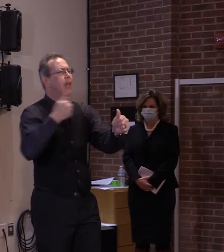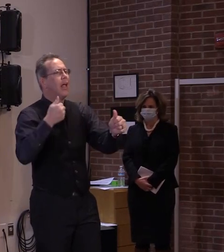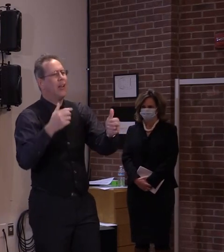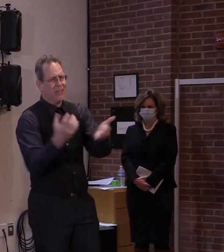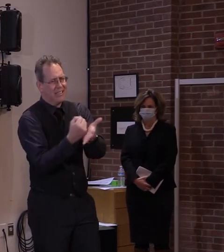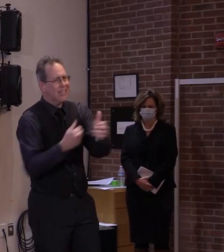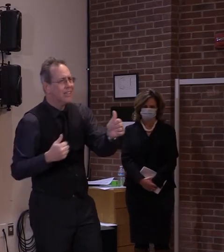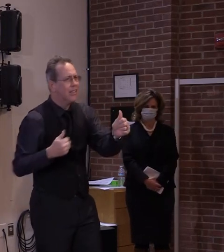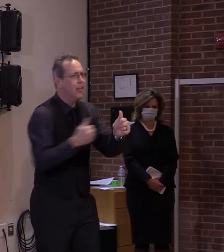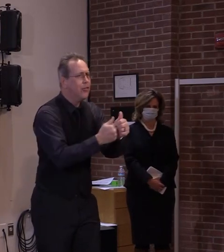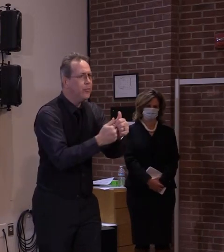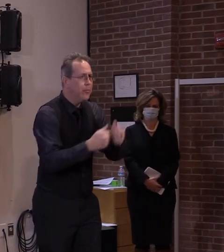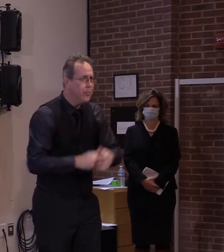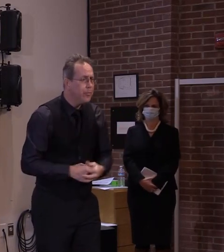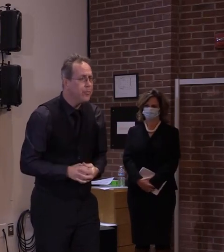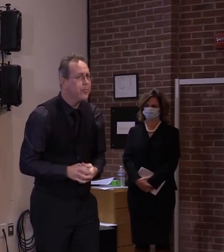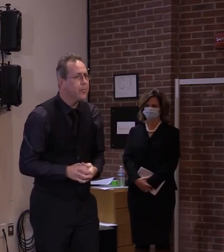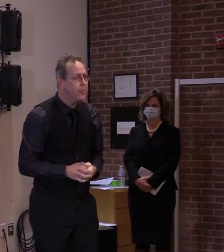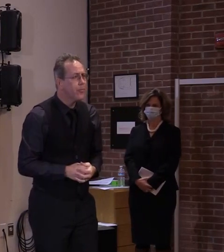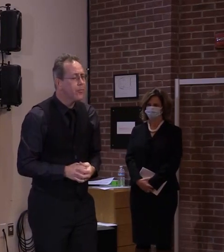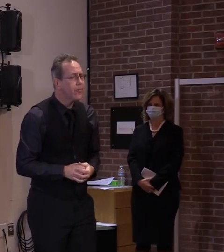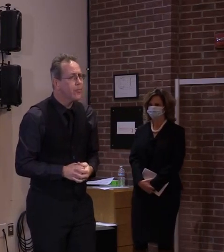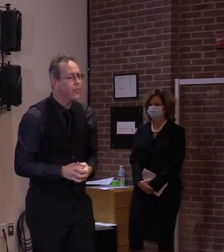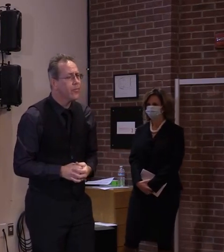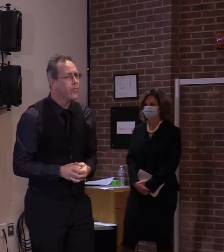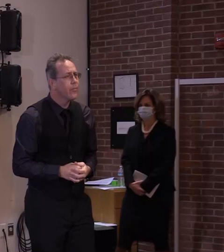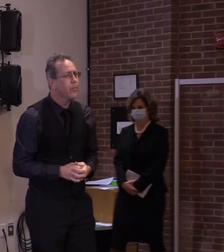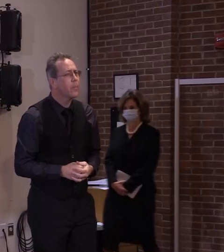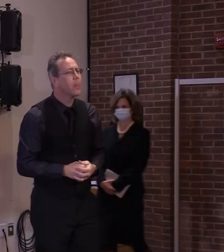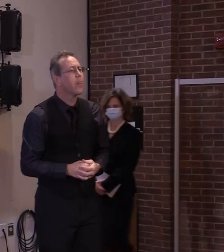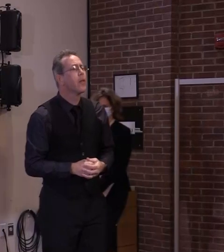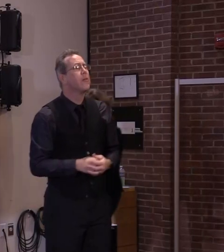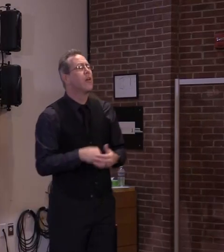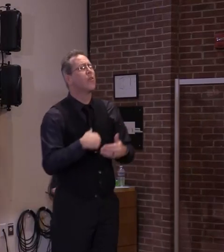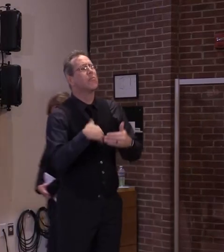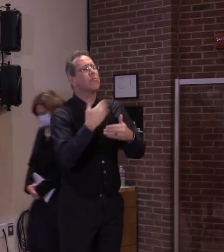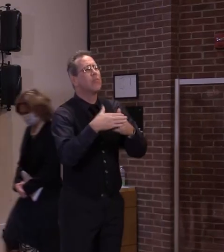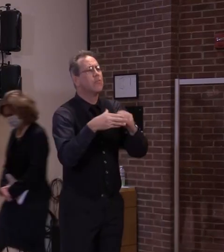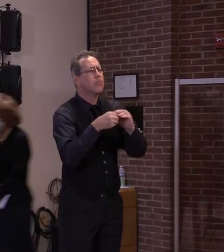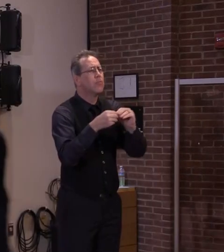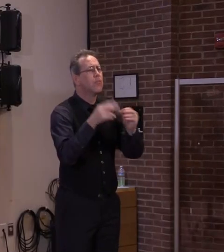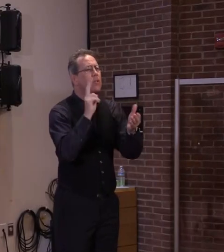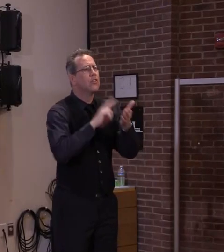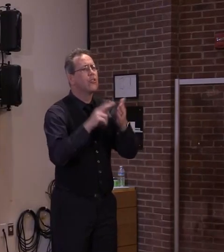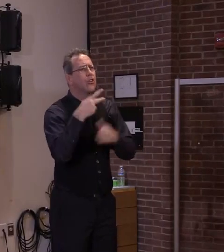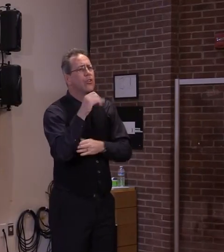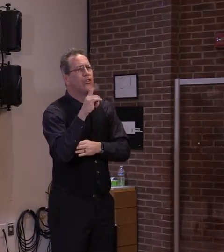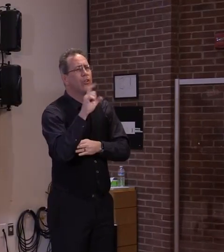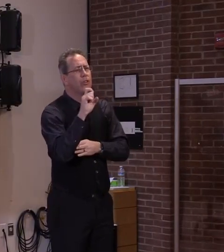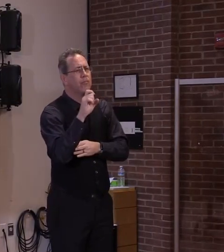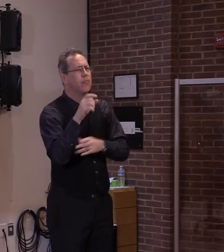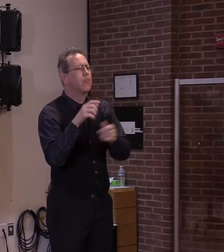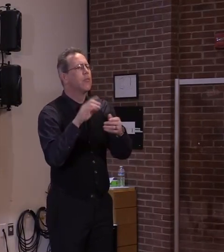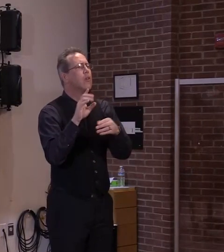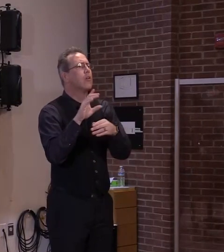that as soon as possible. And with that, I'll now turn it over to Secretary Curley.